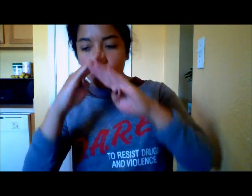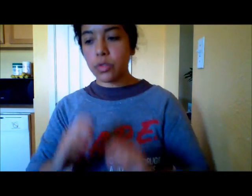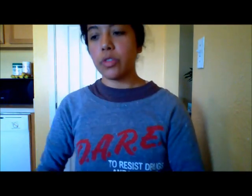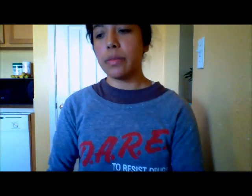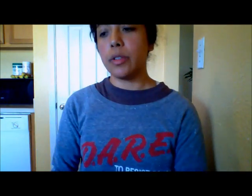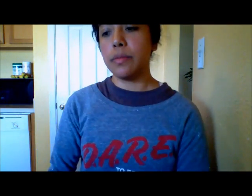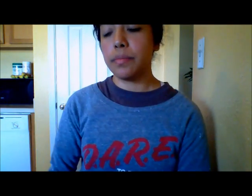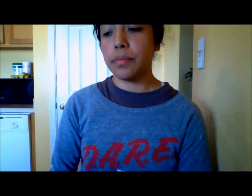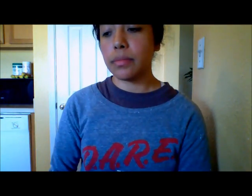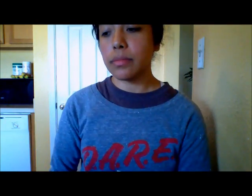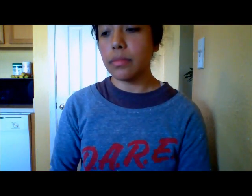Trouble.